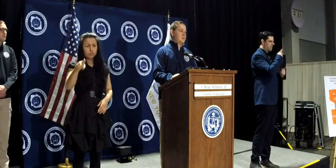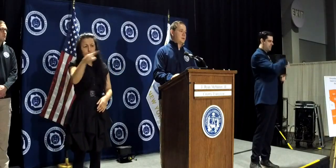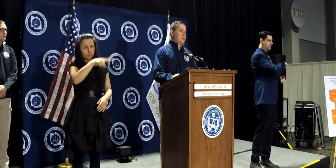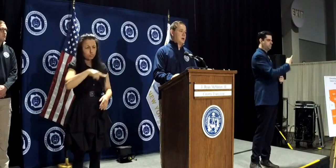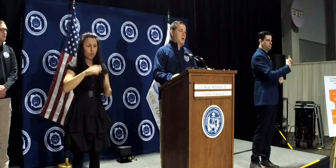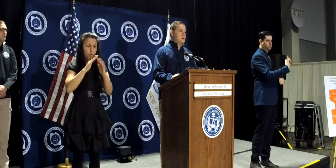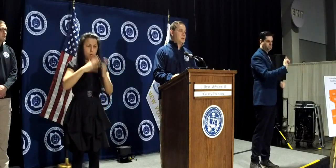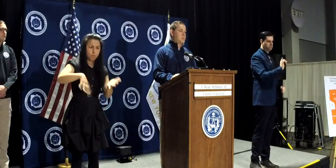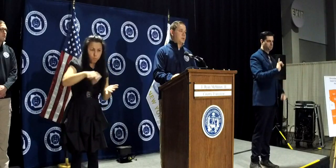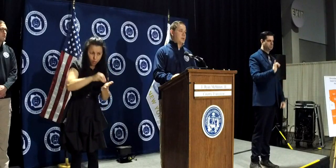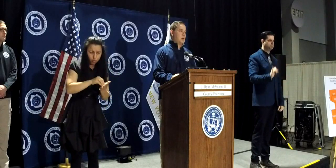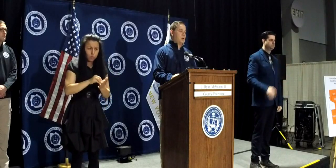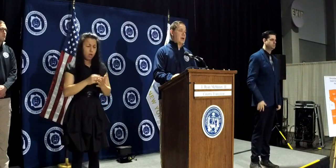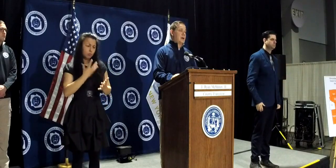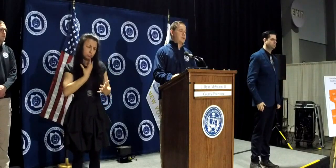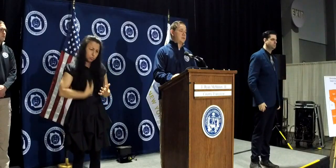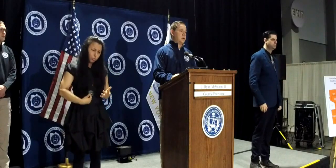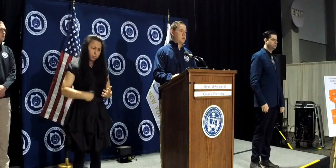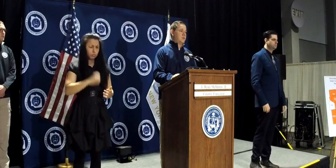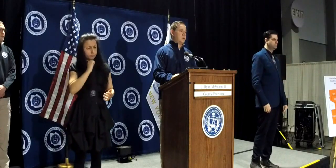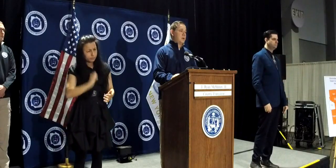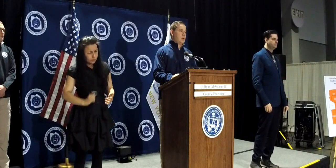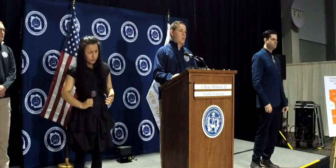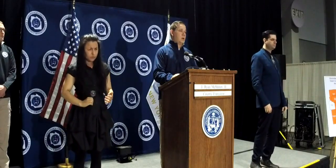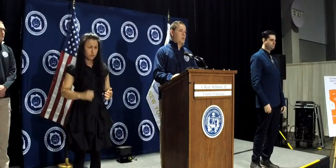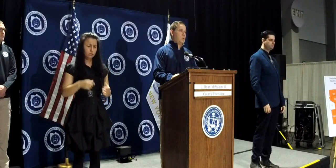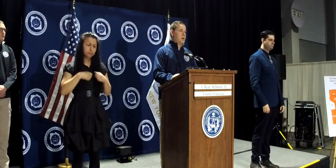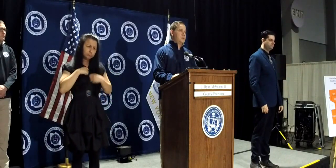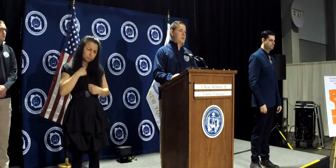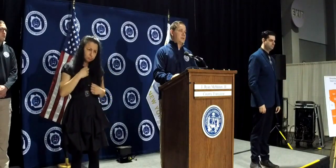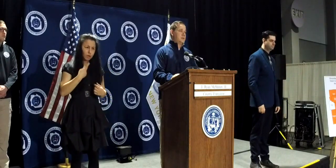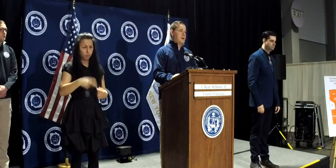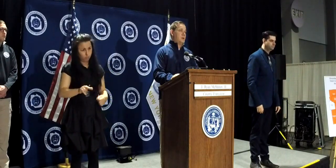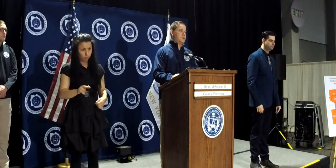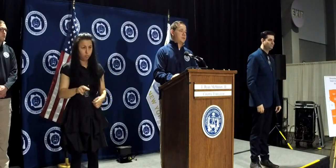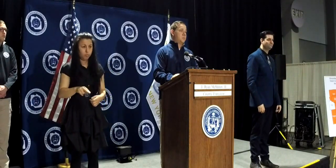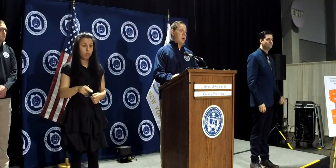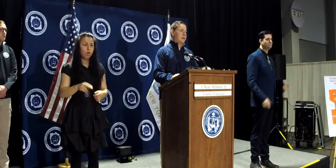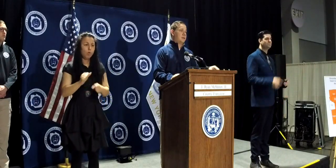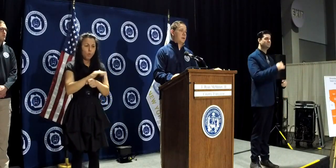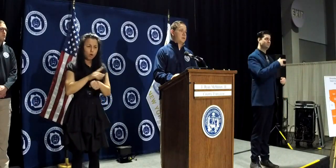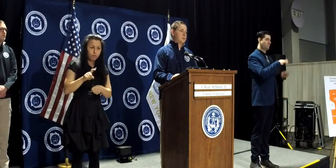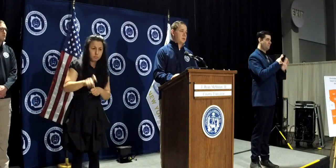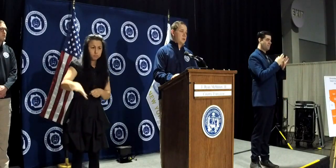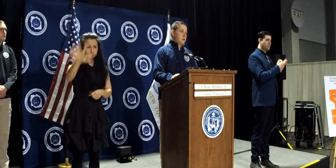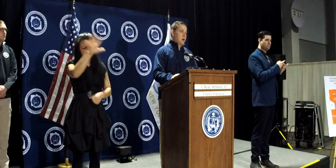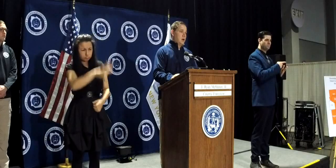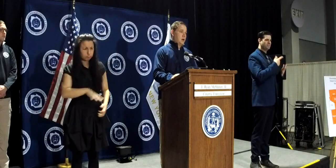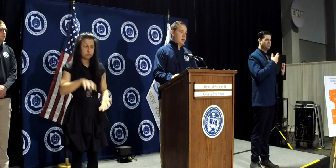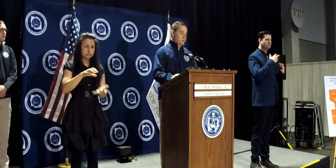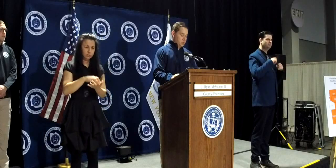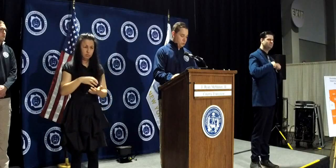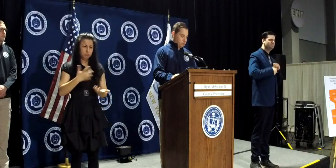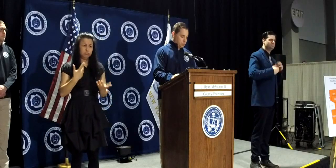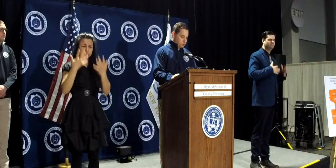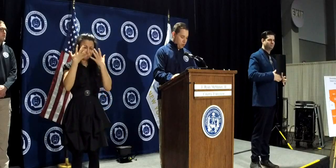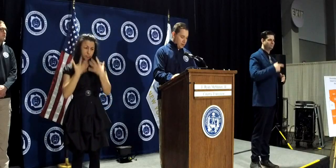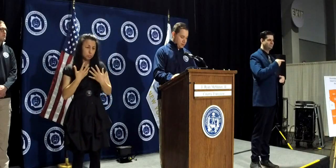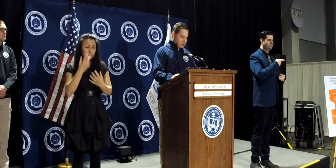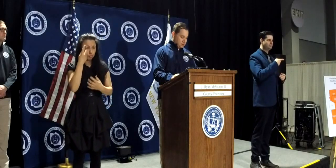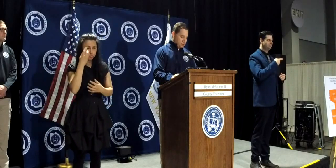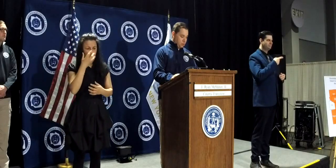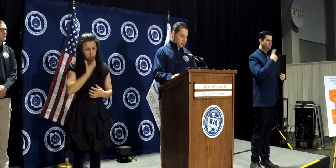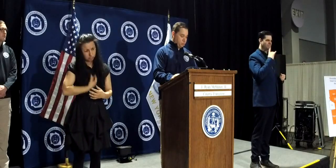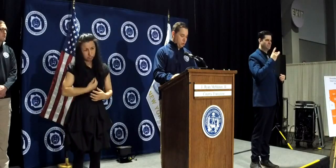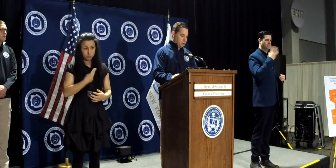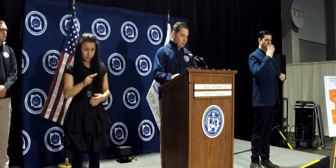that's something that we're cognizant of, and one of the ways that this virus is impacting us as we go through this